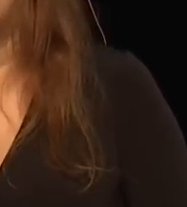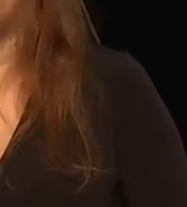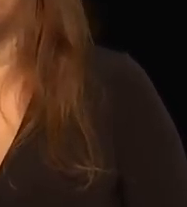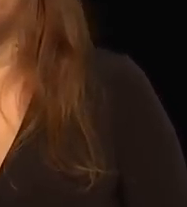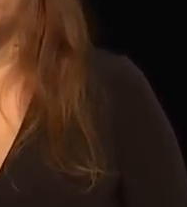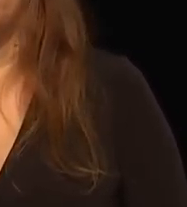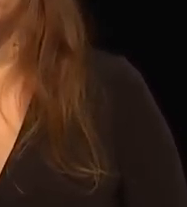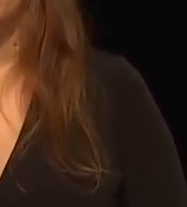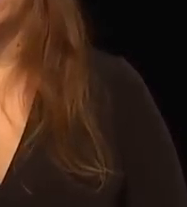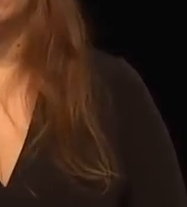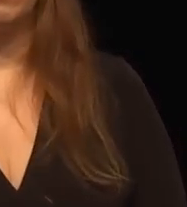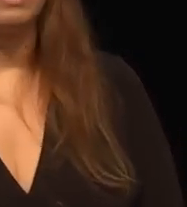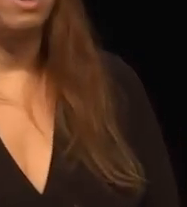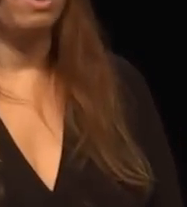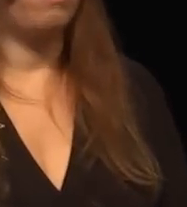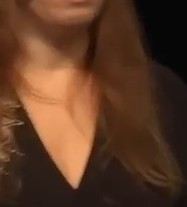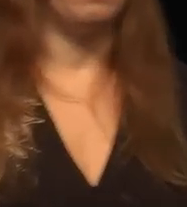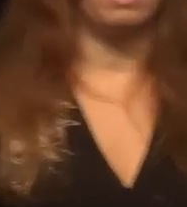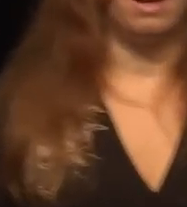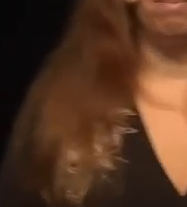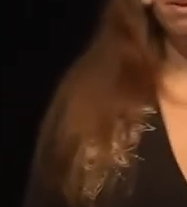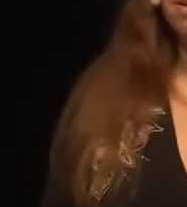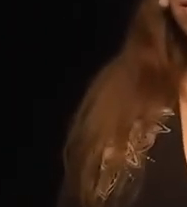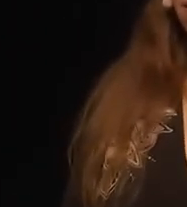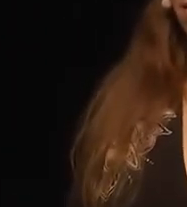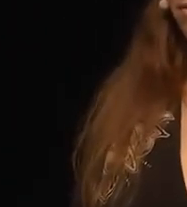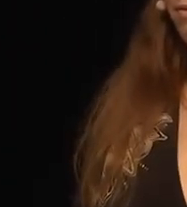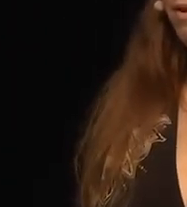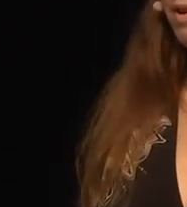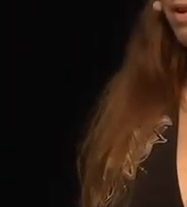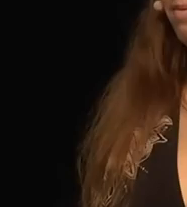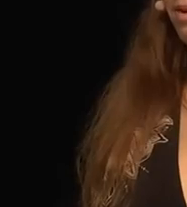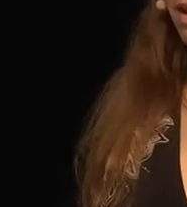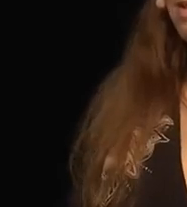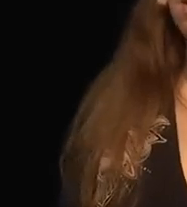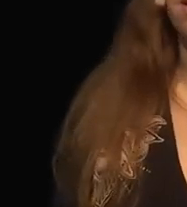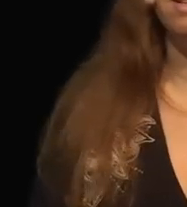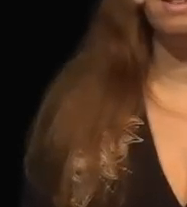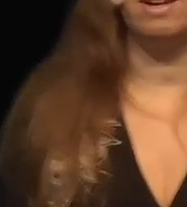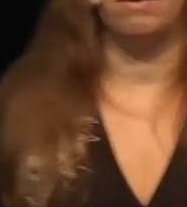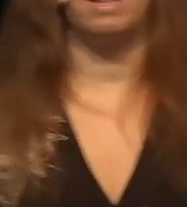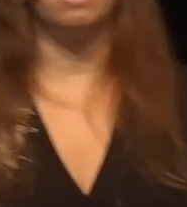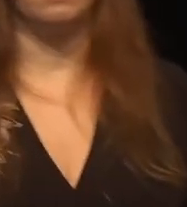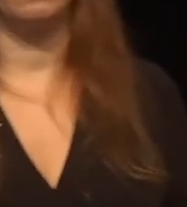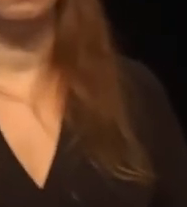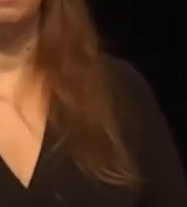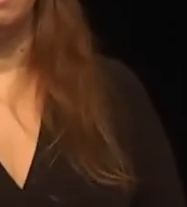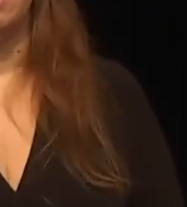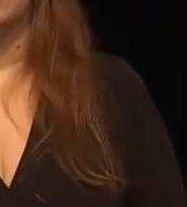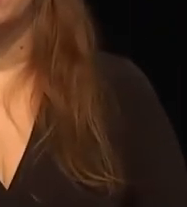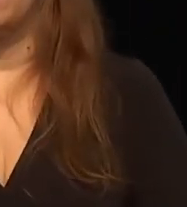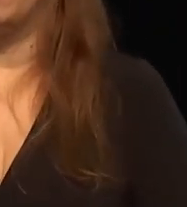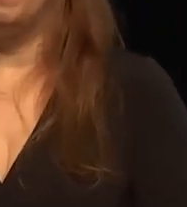So, I want to start with a few examples of classical Internet of Things